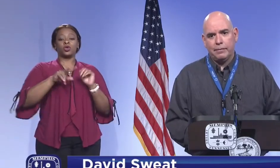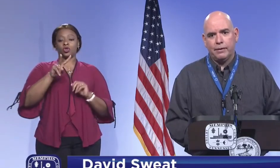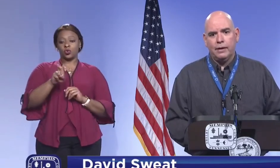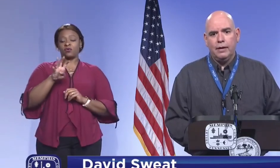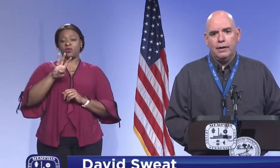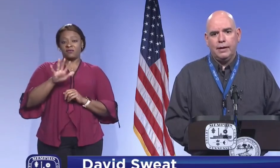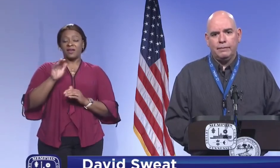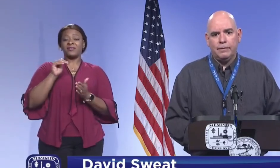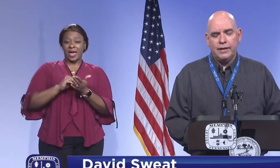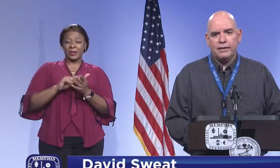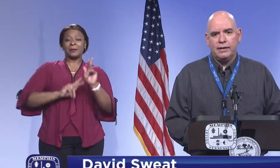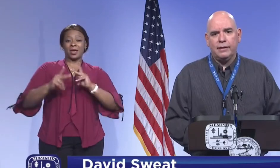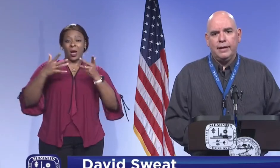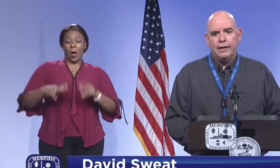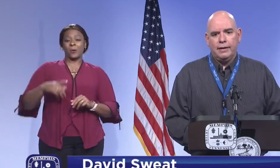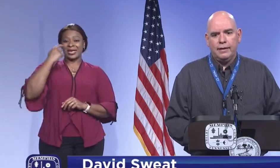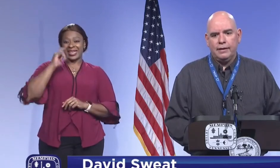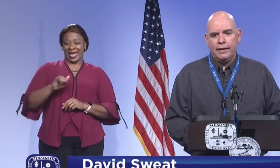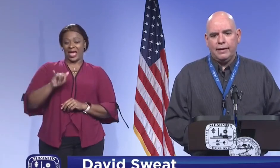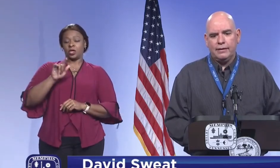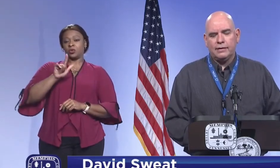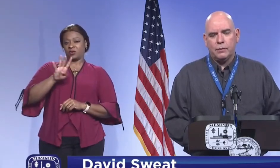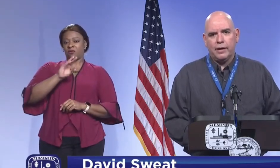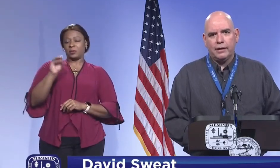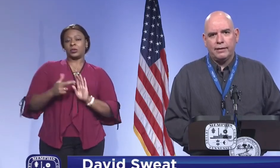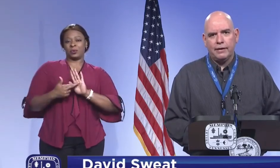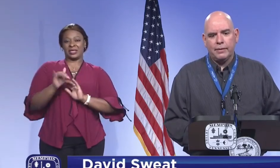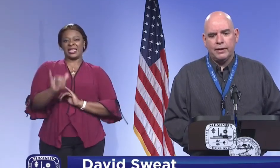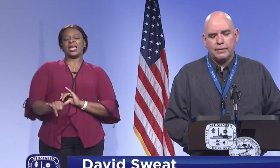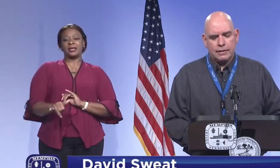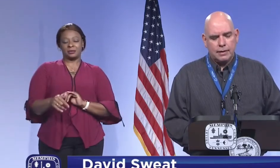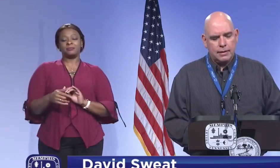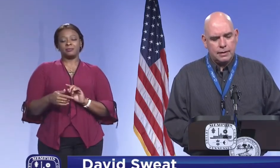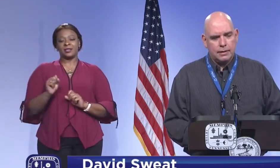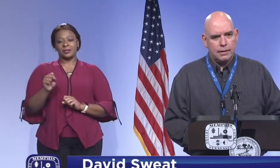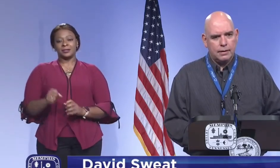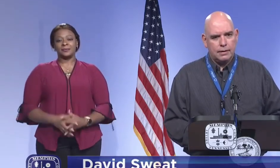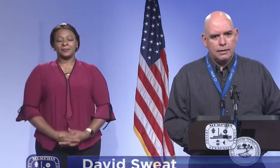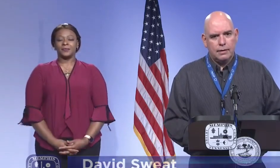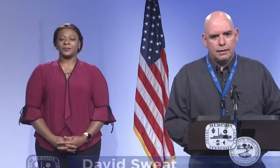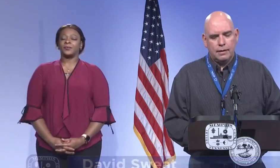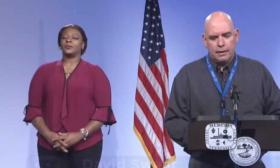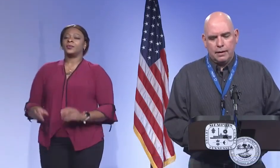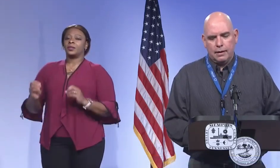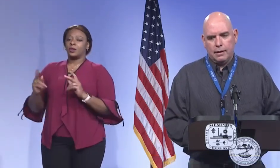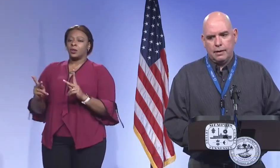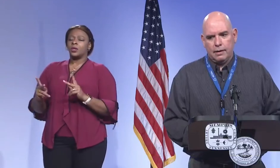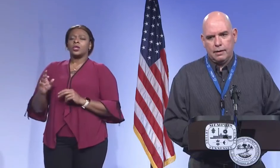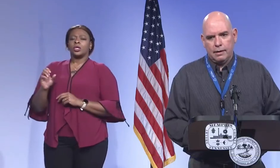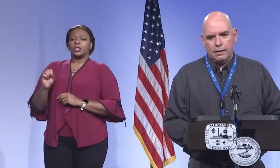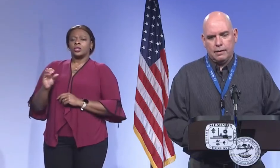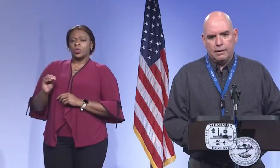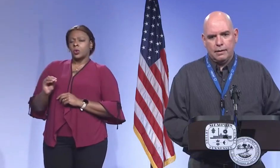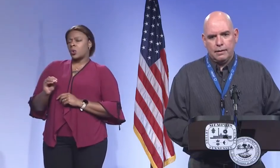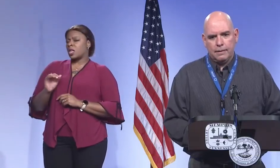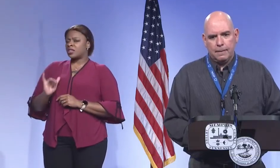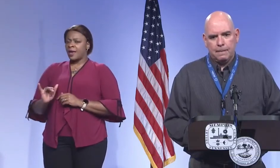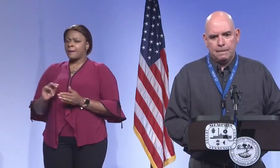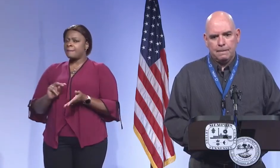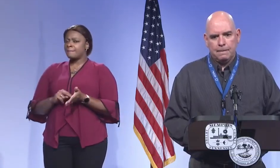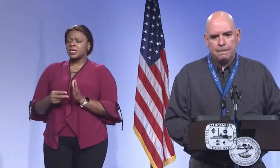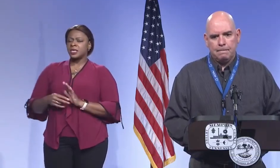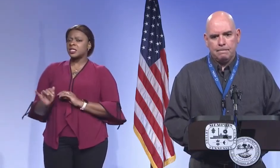people tested. Then that's where I got that number, yes. Okay, so does that mean